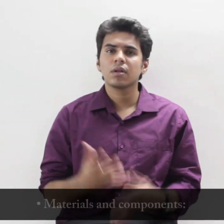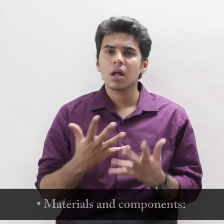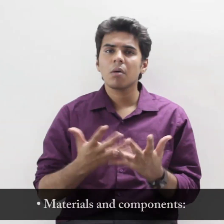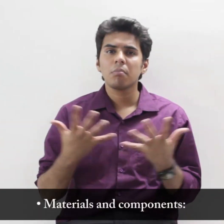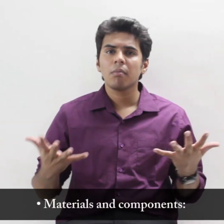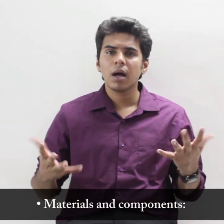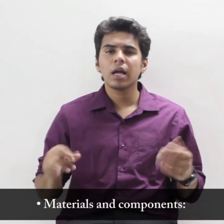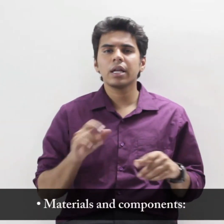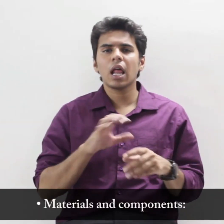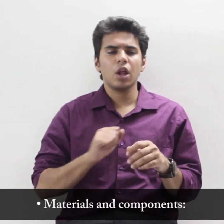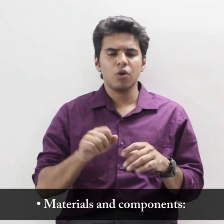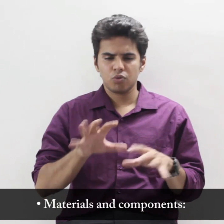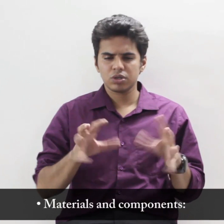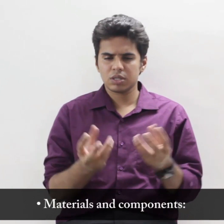Materials and components.